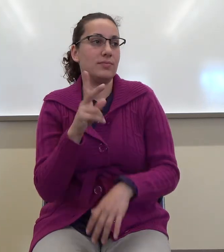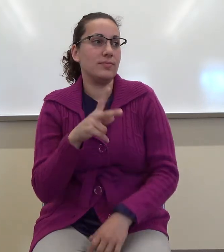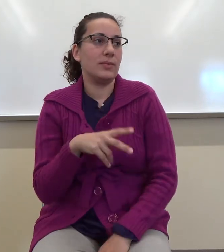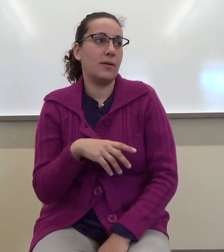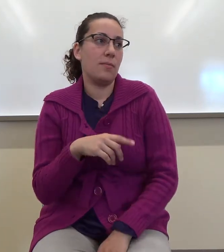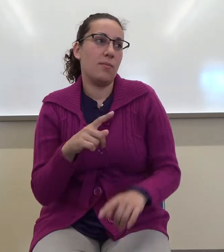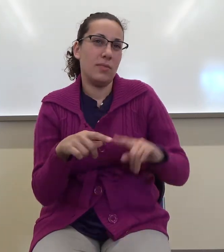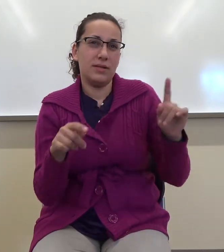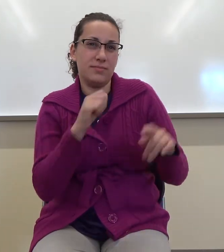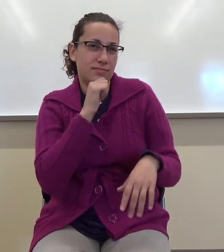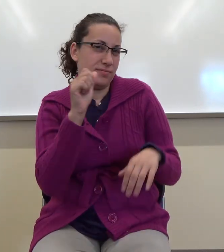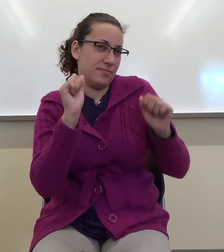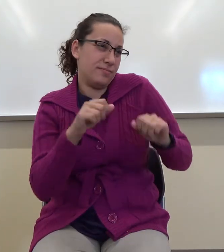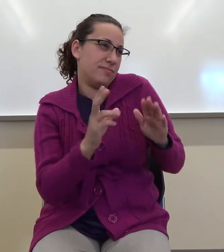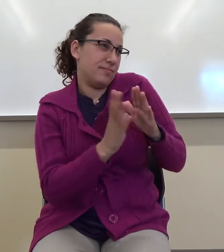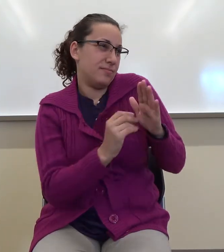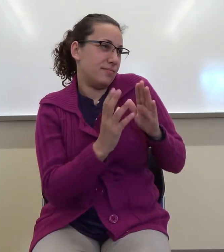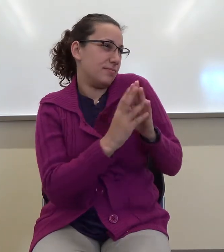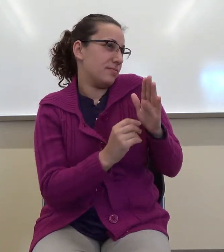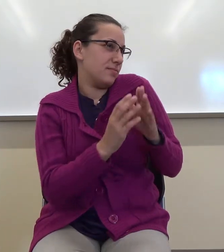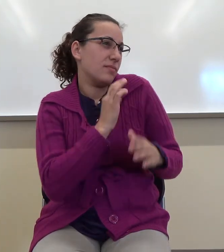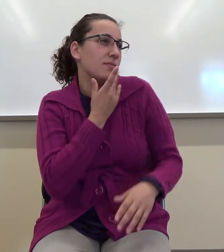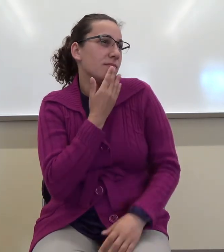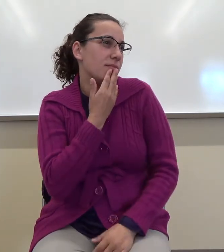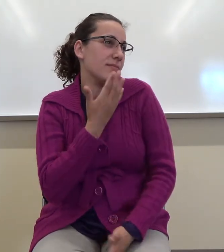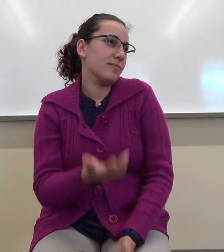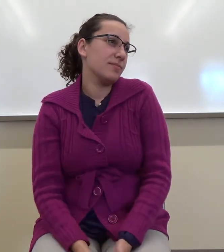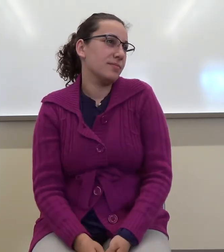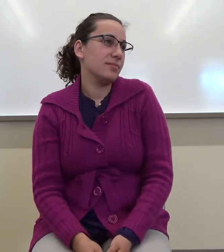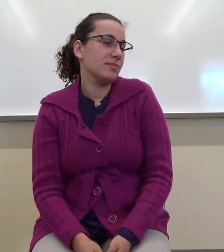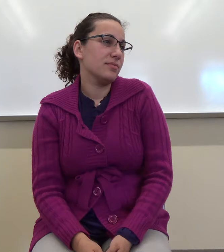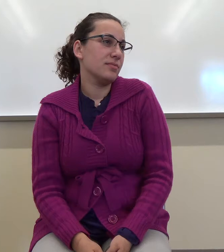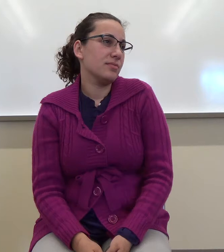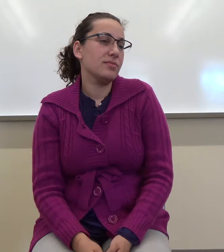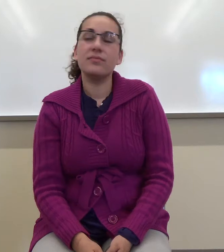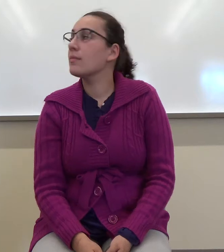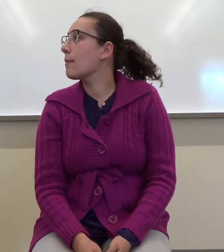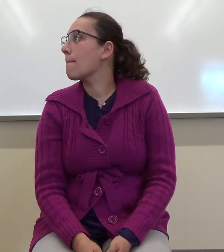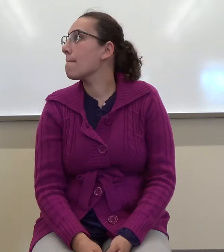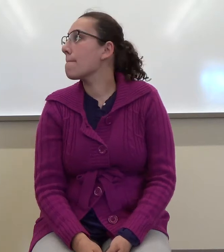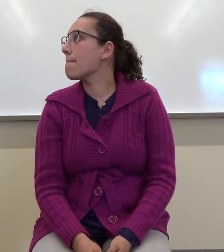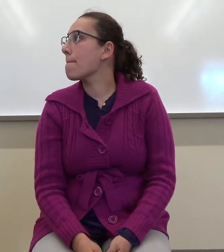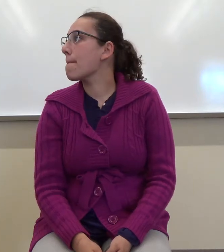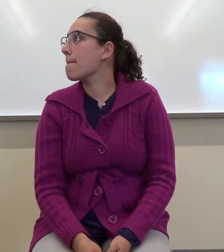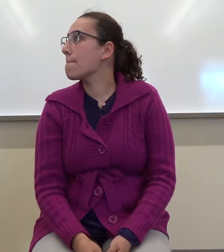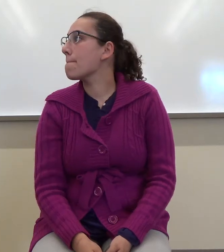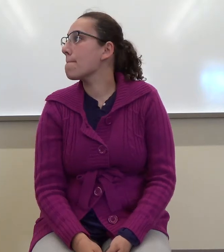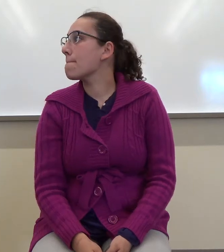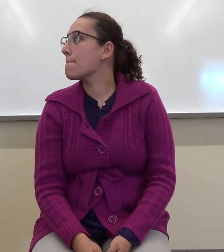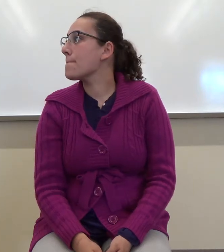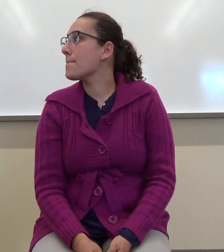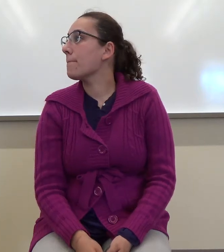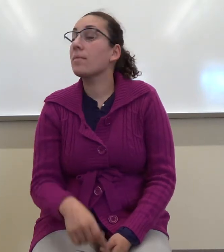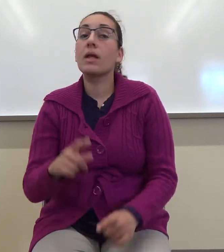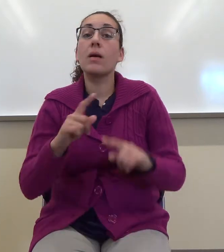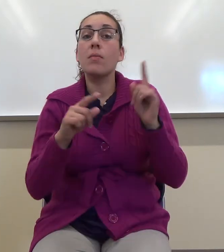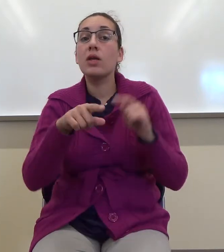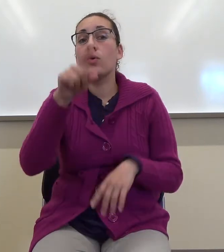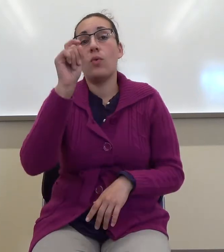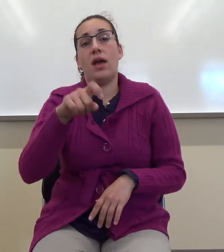copy color there, so it didn't come out. But you do have to do the highlighting. Okay, and